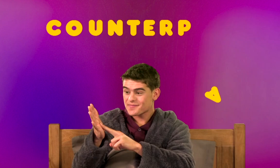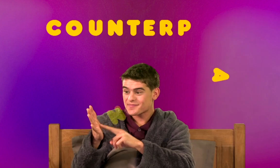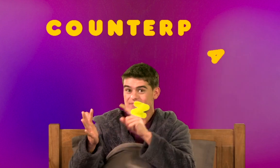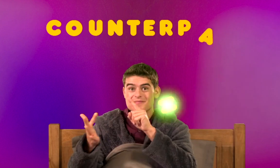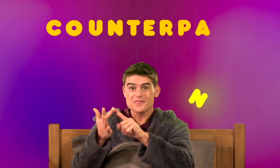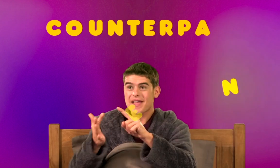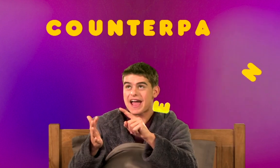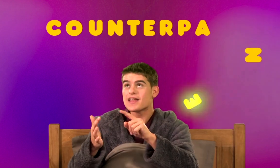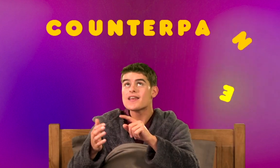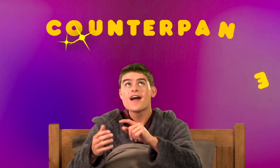C-O-U-N-T-E-R-P-A-N-E.